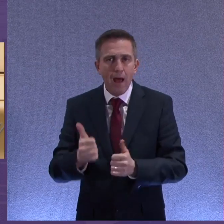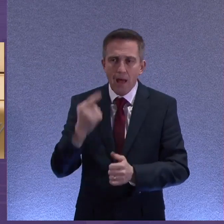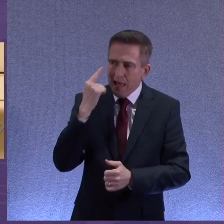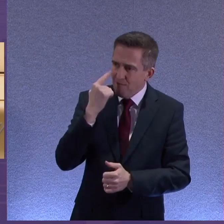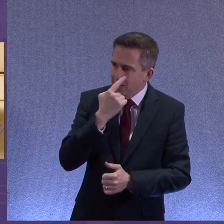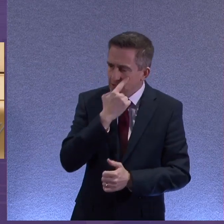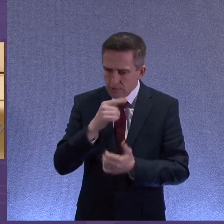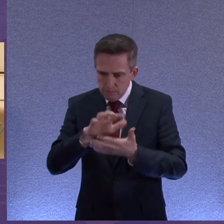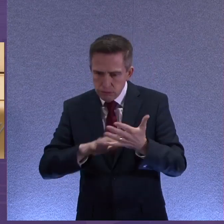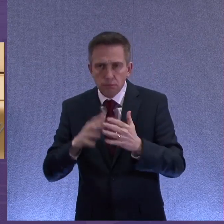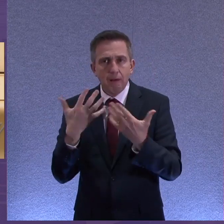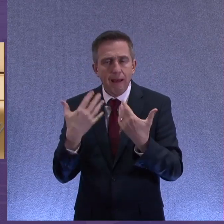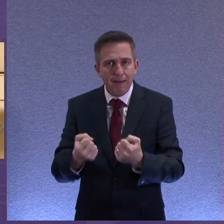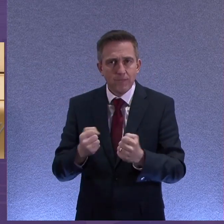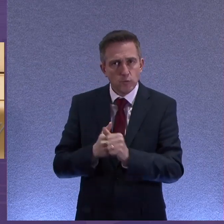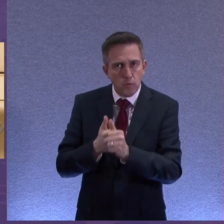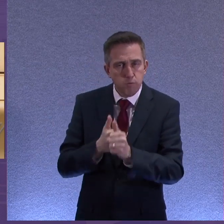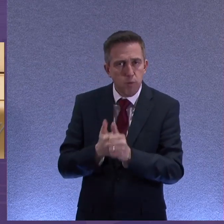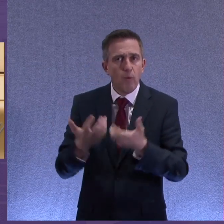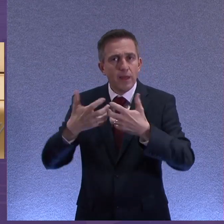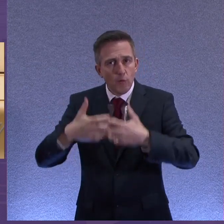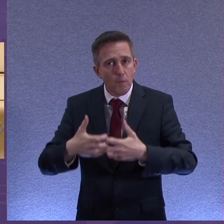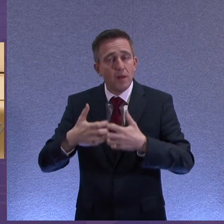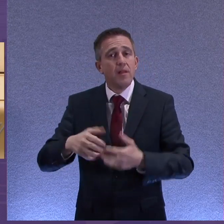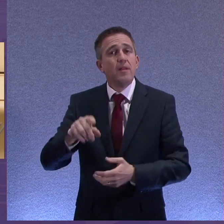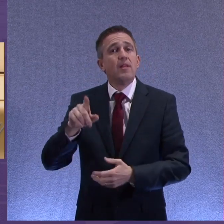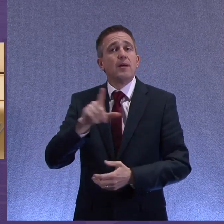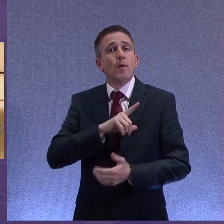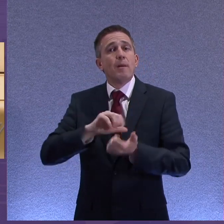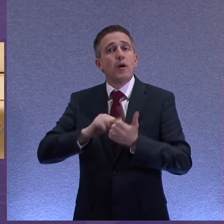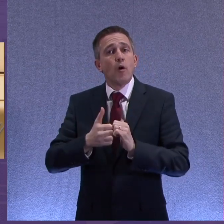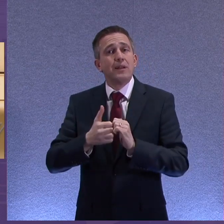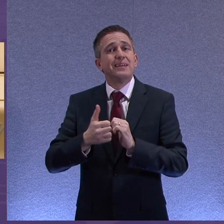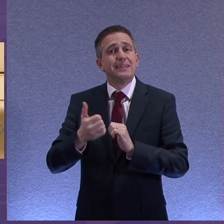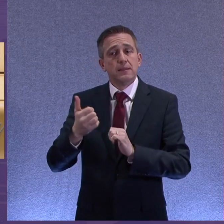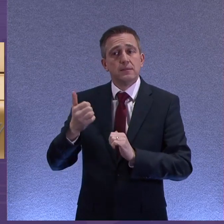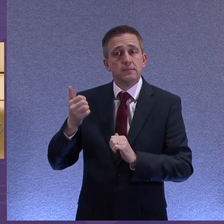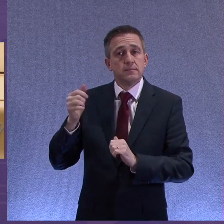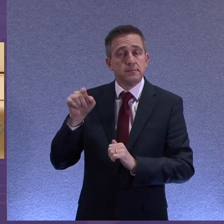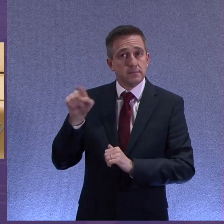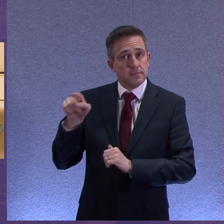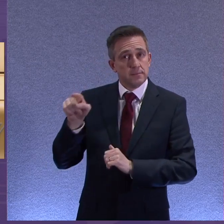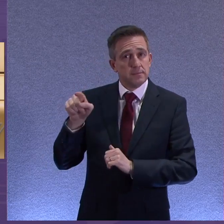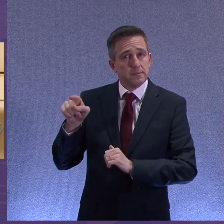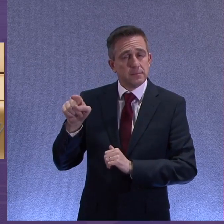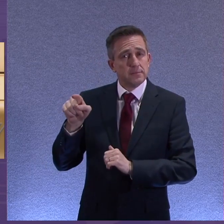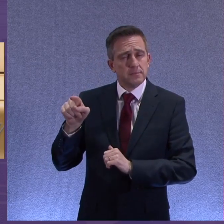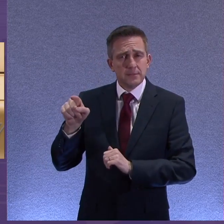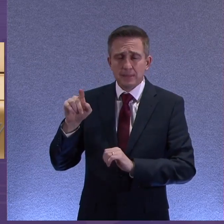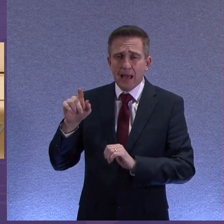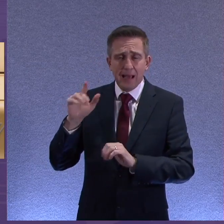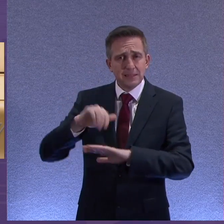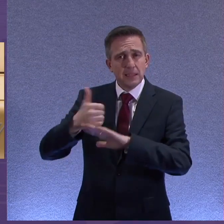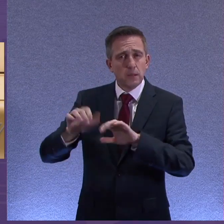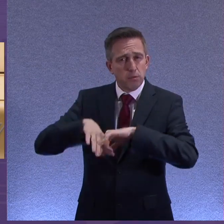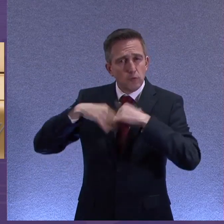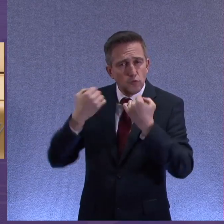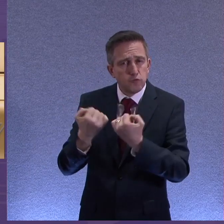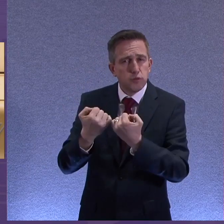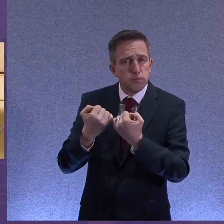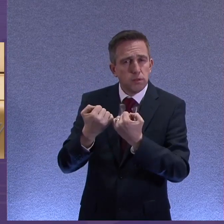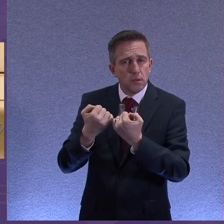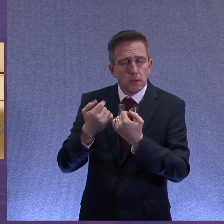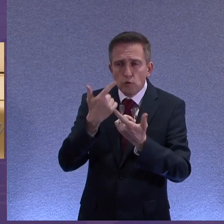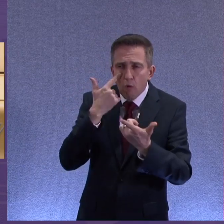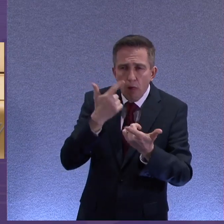be welcomed. And that indeed is why my colleague Mr Ppe has his very focused group looking at